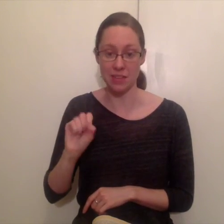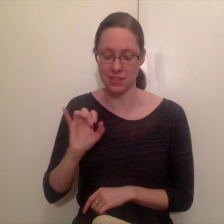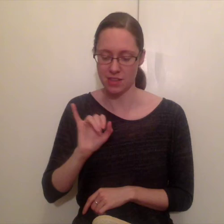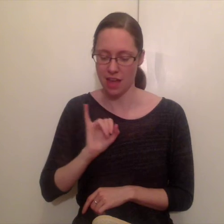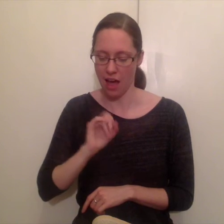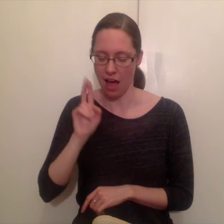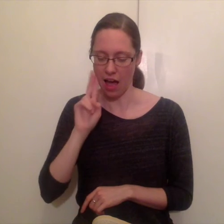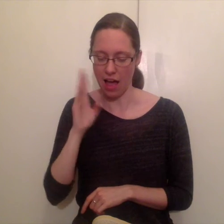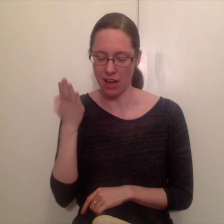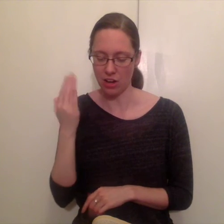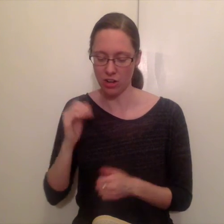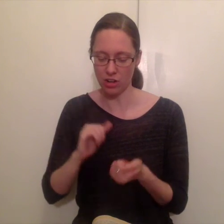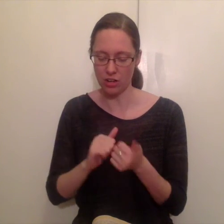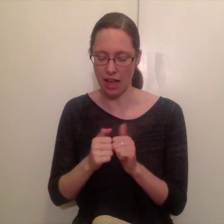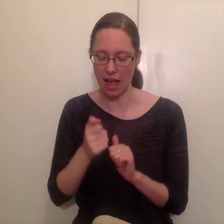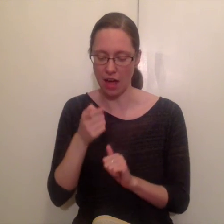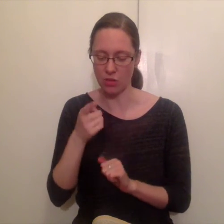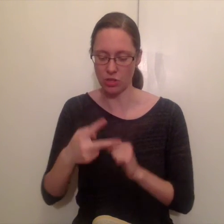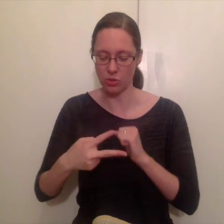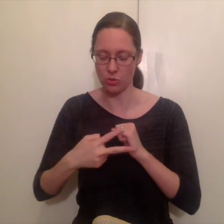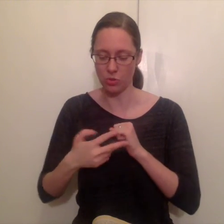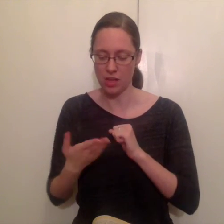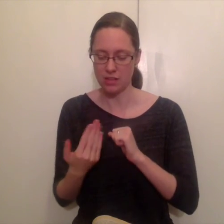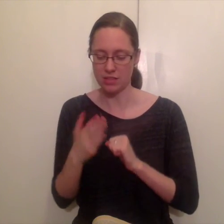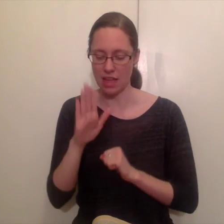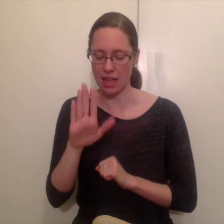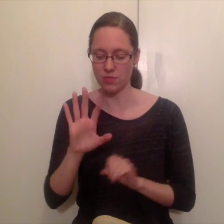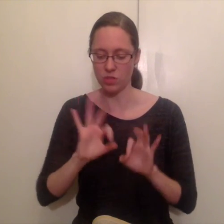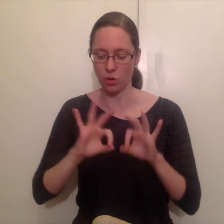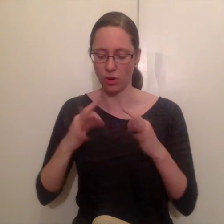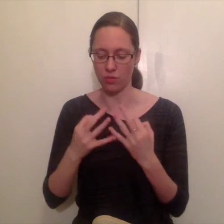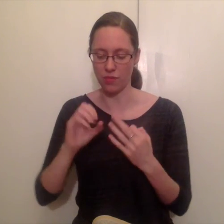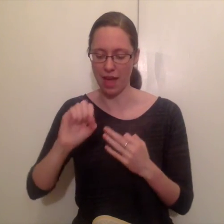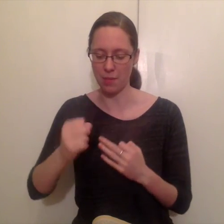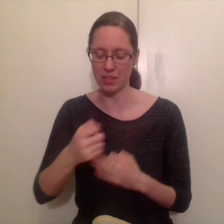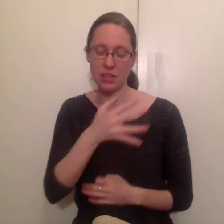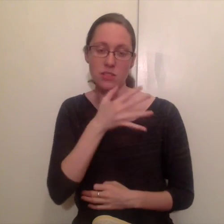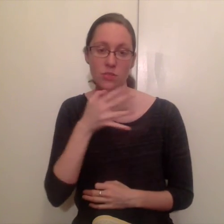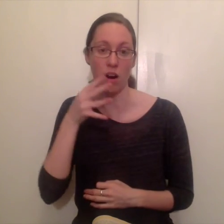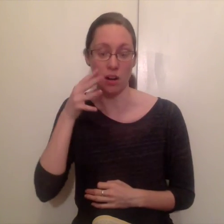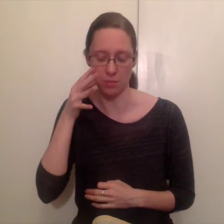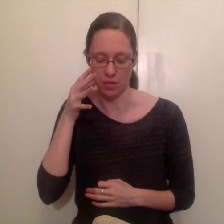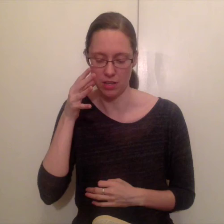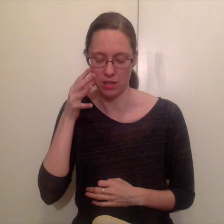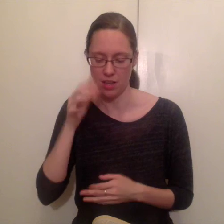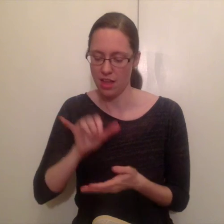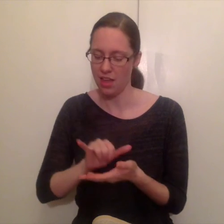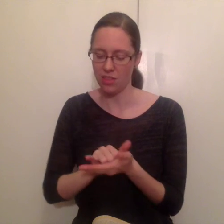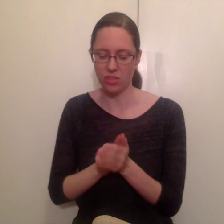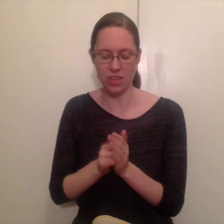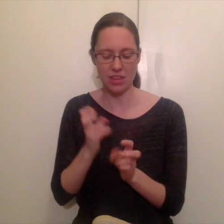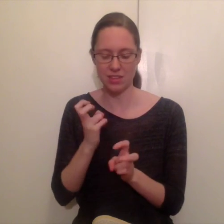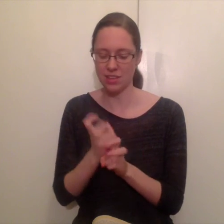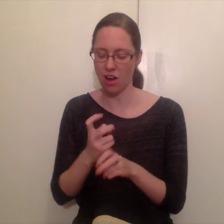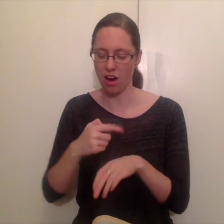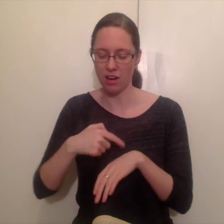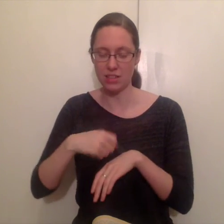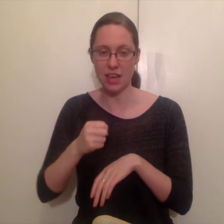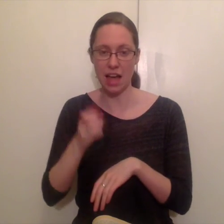P.S. I heard how you saved your family's farm. These hard